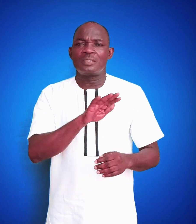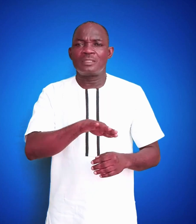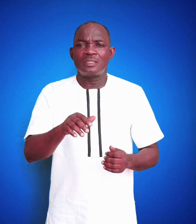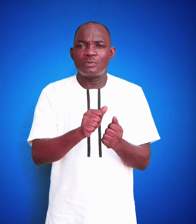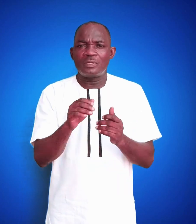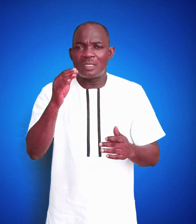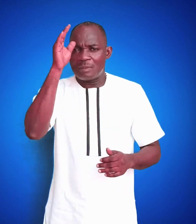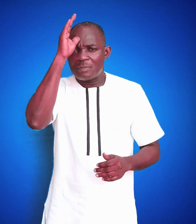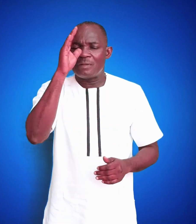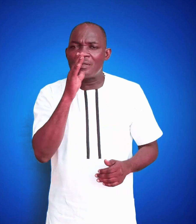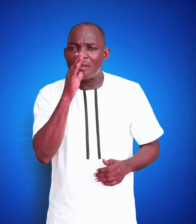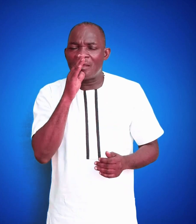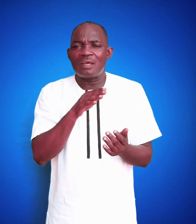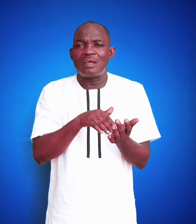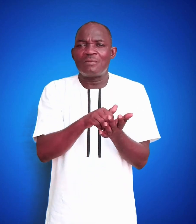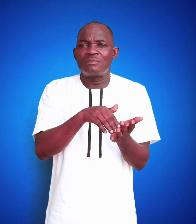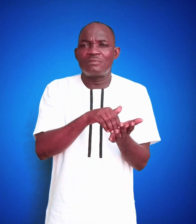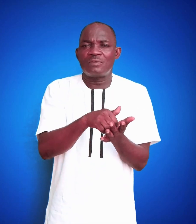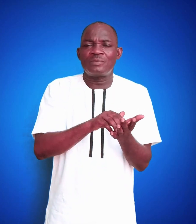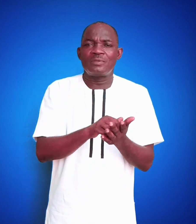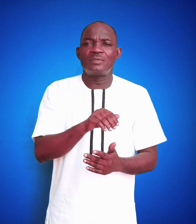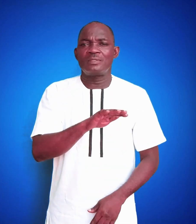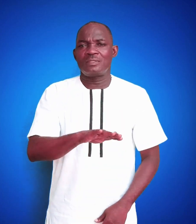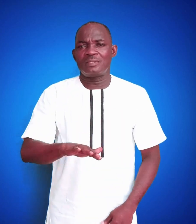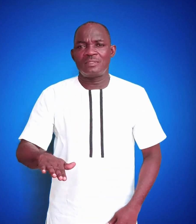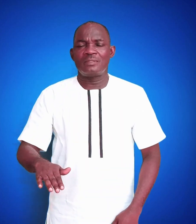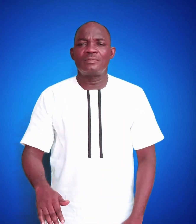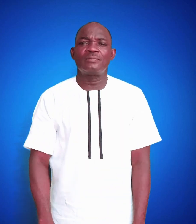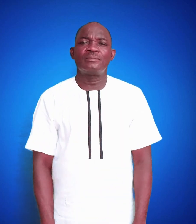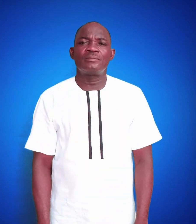Orphans and Vulnerable Children;